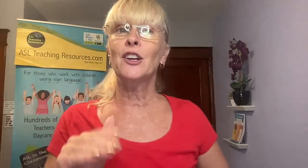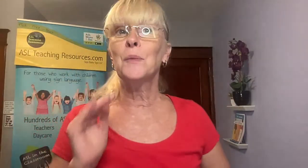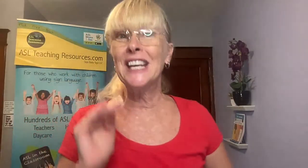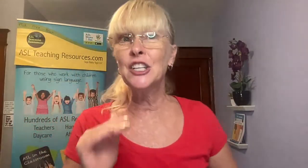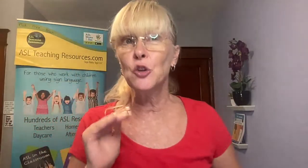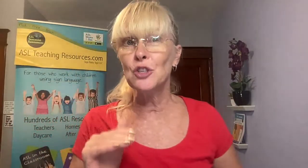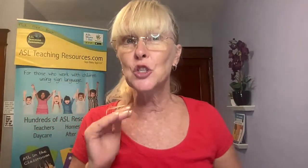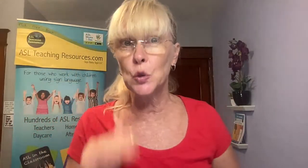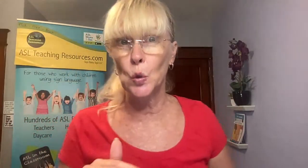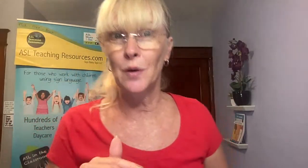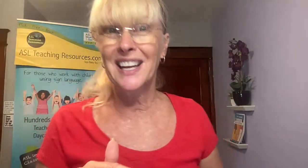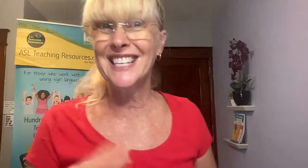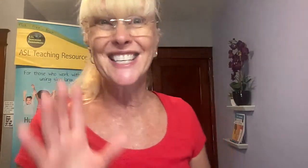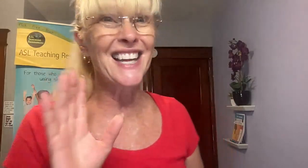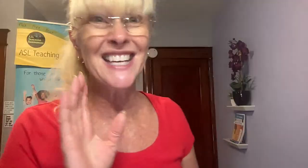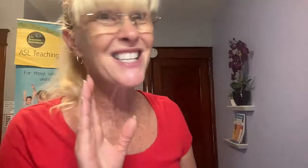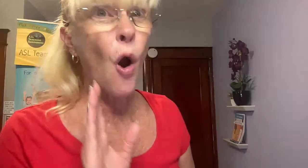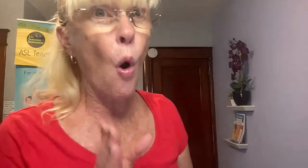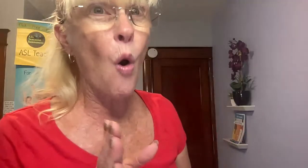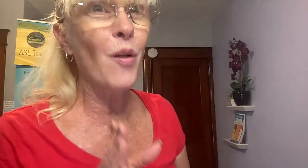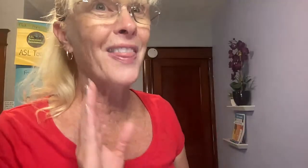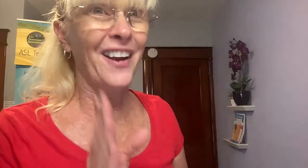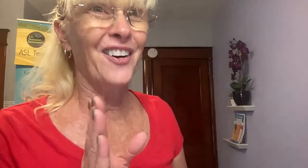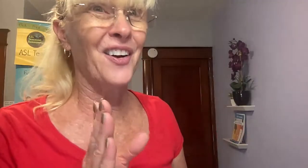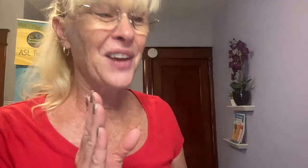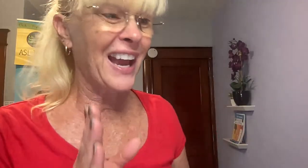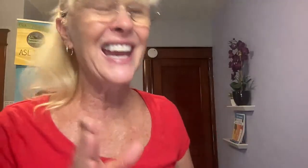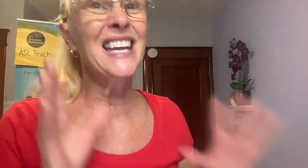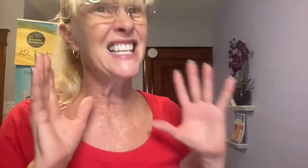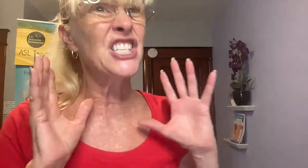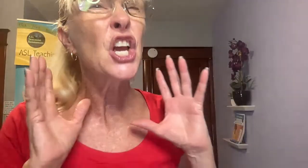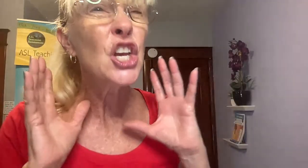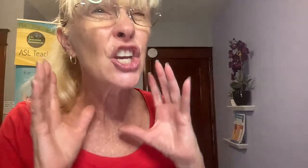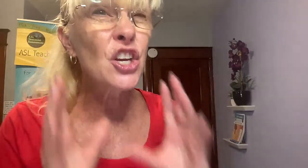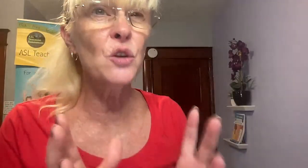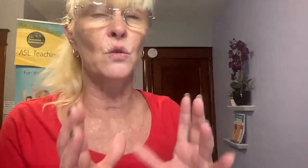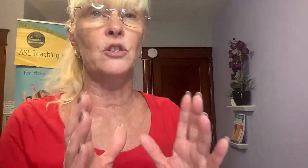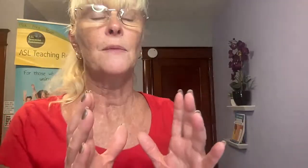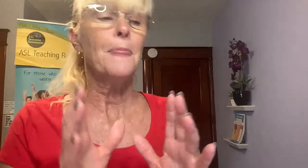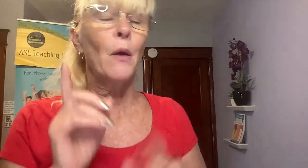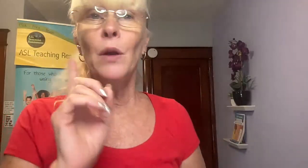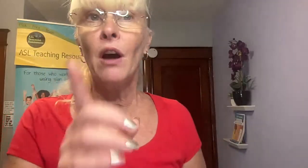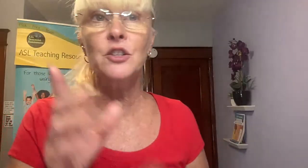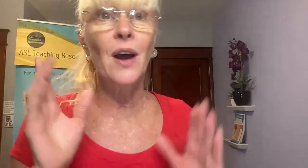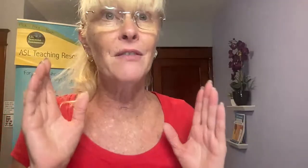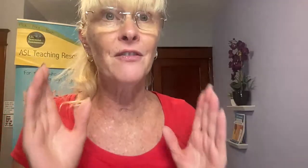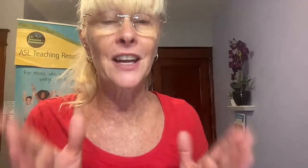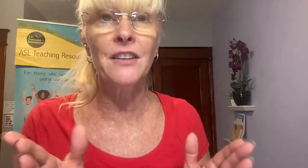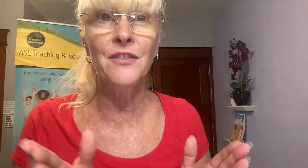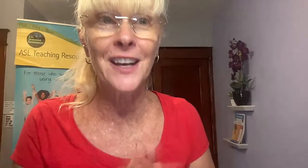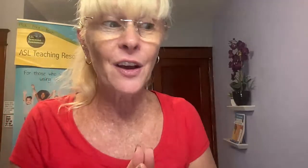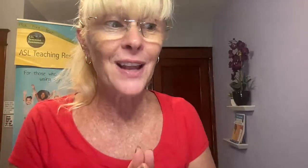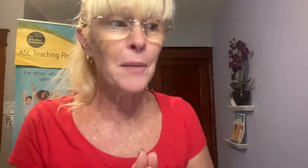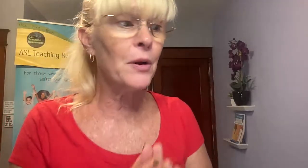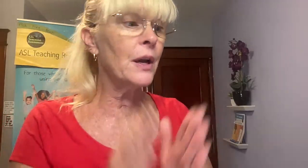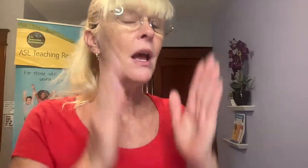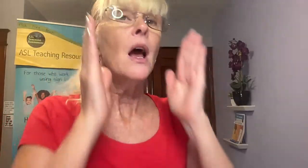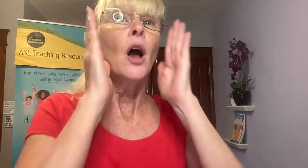curriculum in your school, because it is all there. Okay. It is huge. We also have a vetted video library.